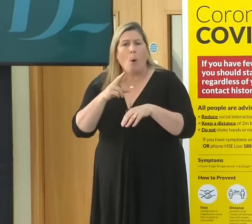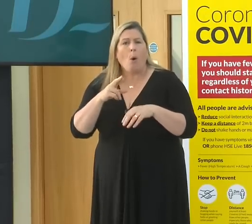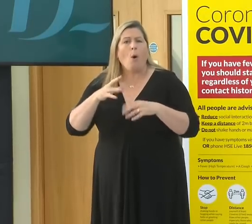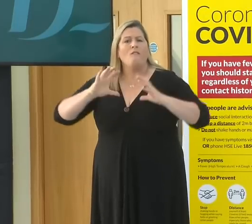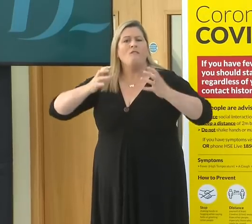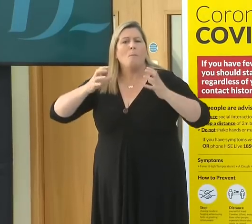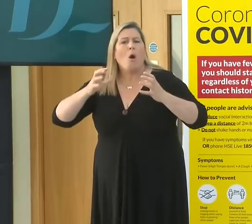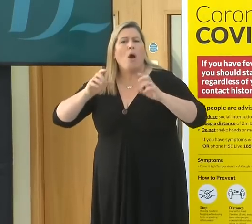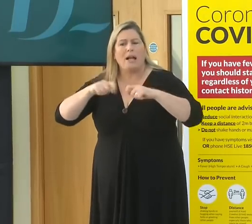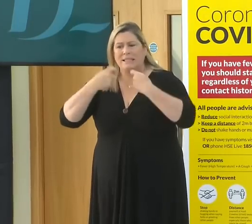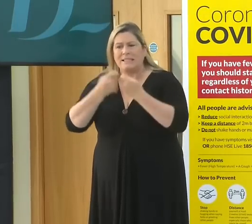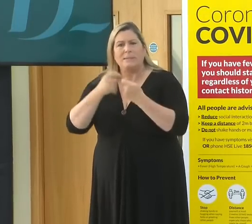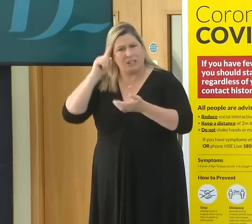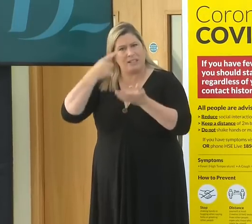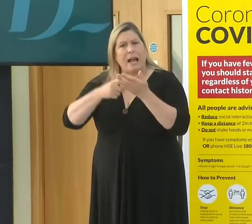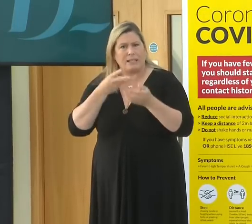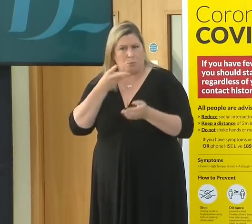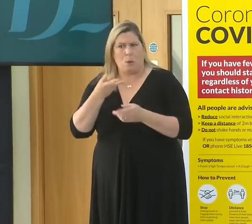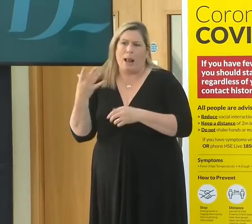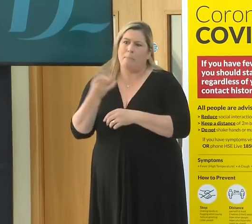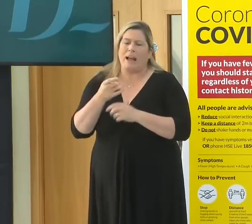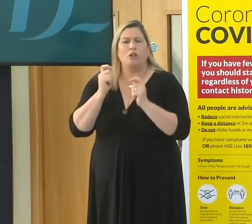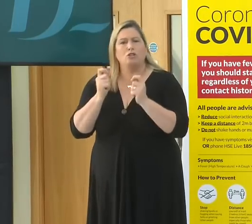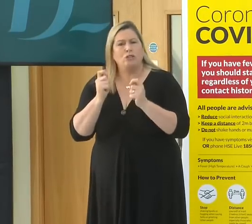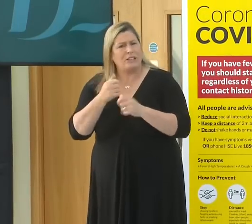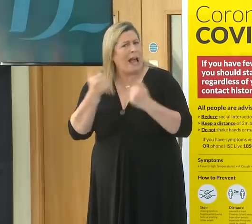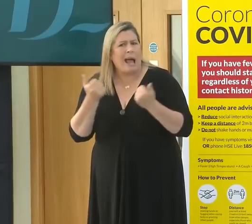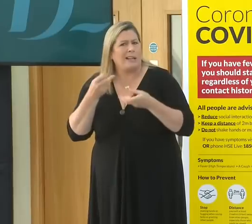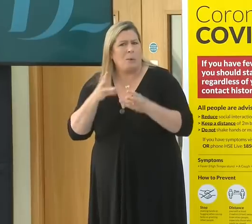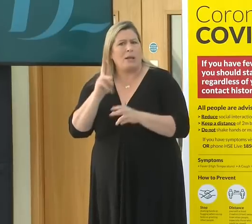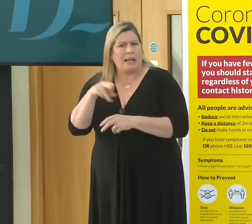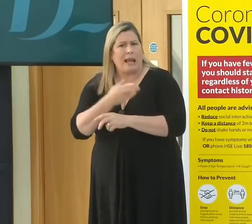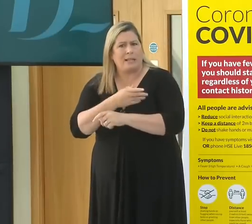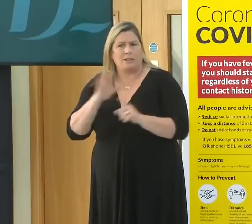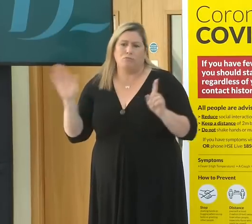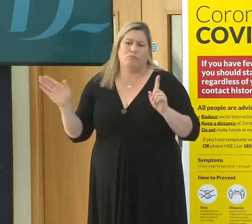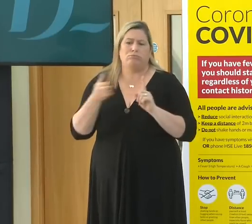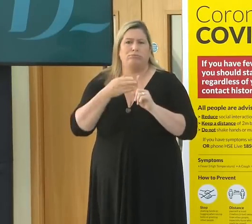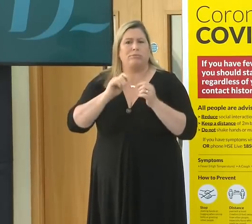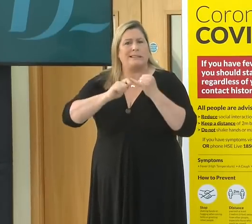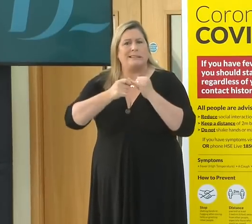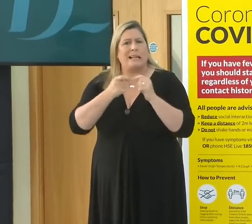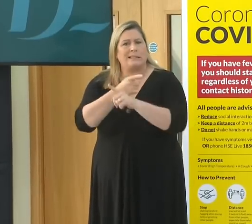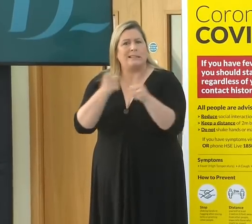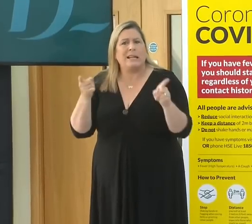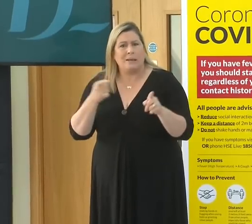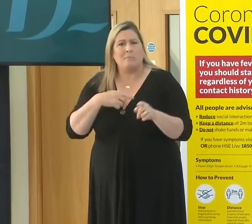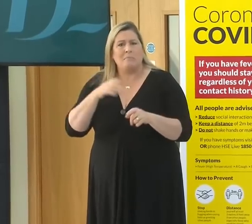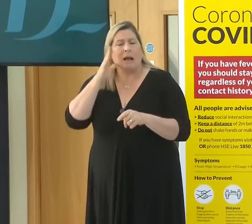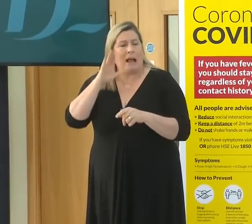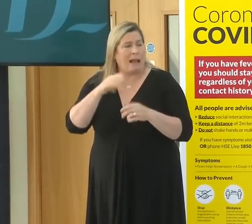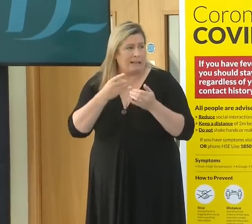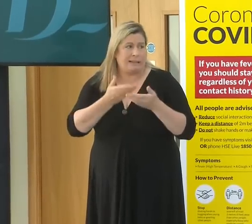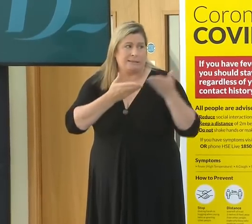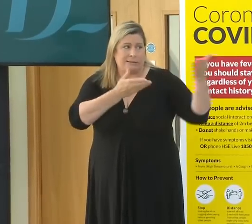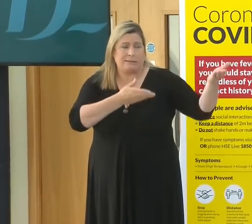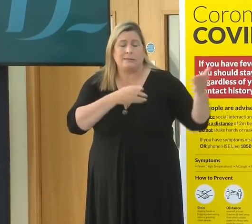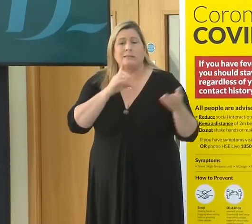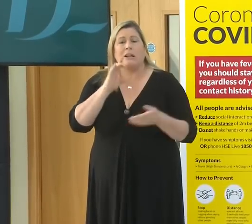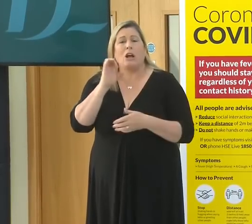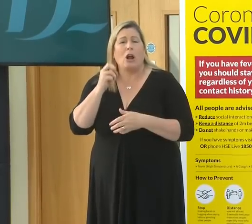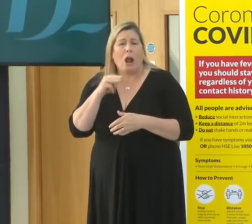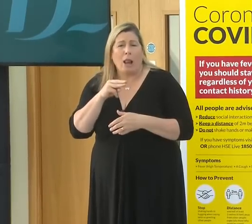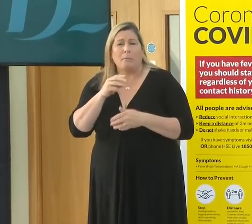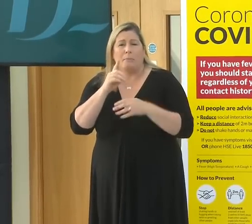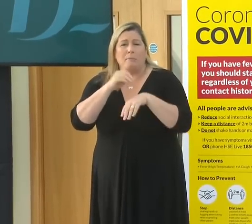who haven't been in contact at all, but so they can progress to a new stage? Yeah, I'll let Dr. Colman just answer that, but very briefly, we are looking at a new